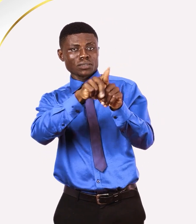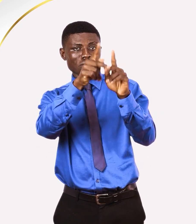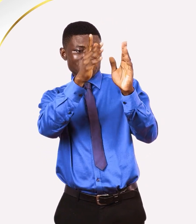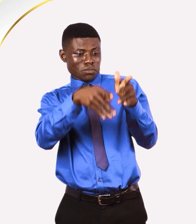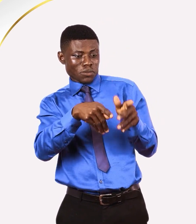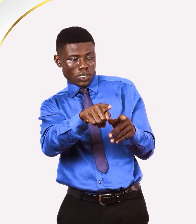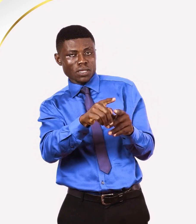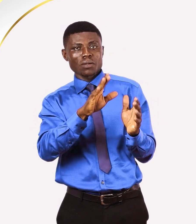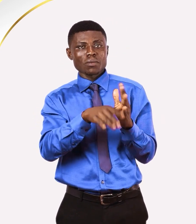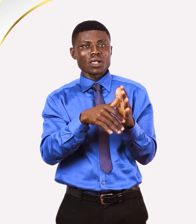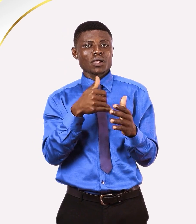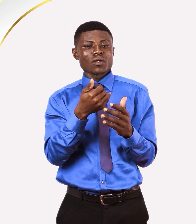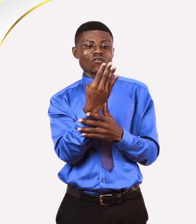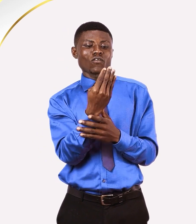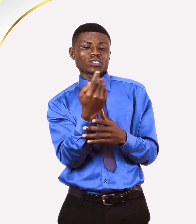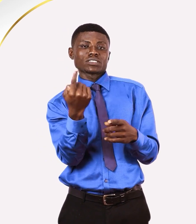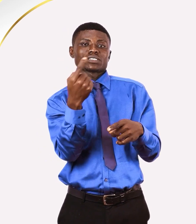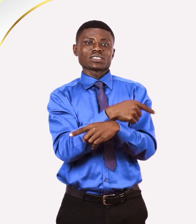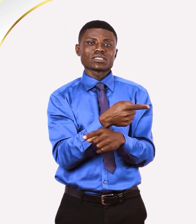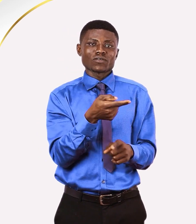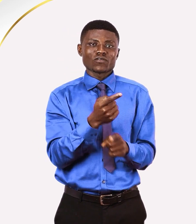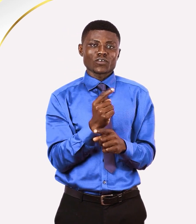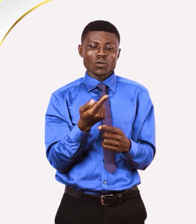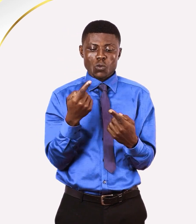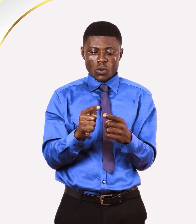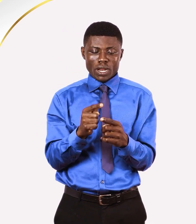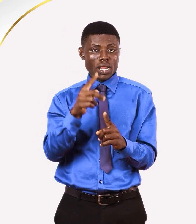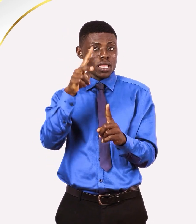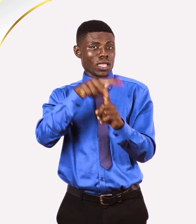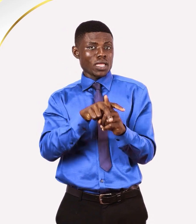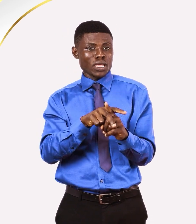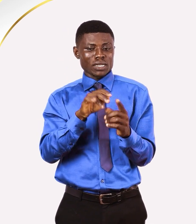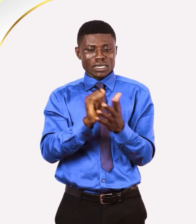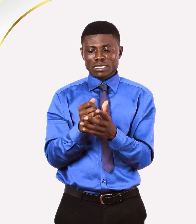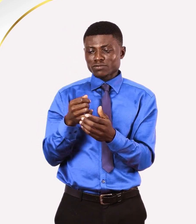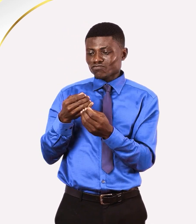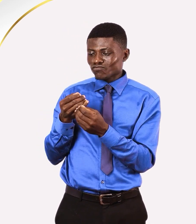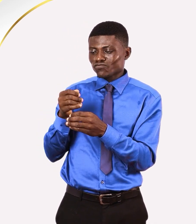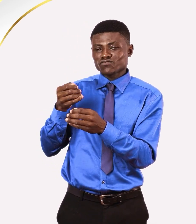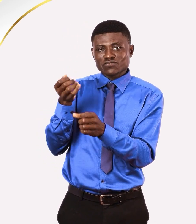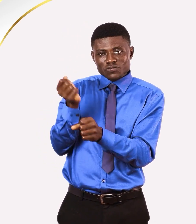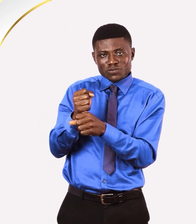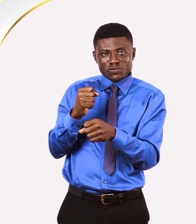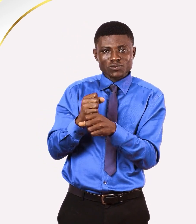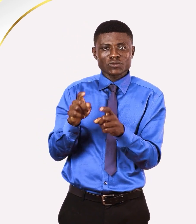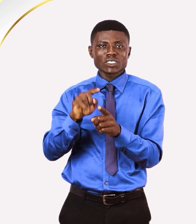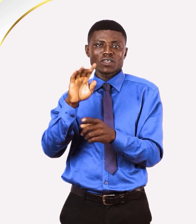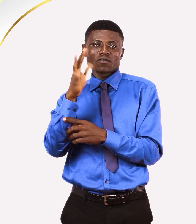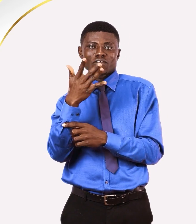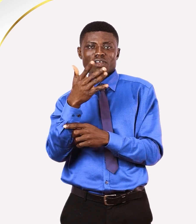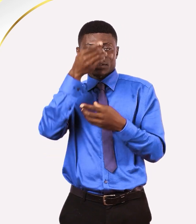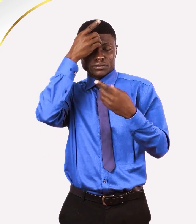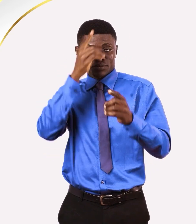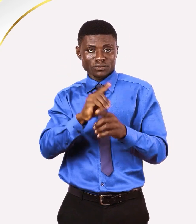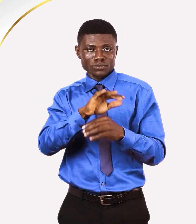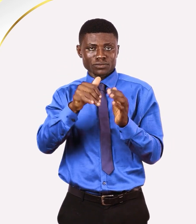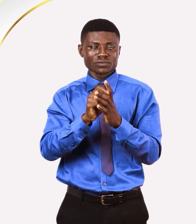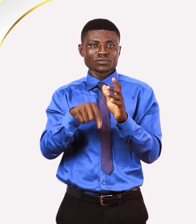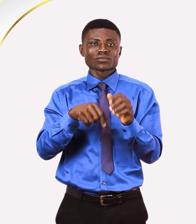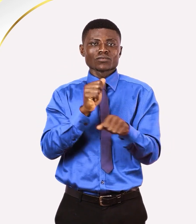applicant by or on the 14th day from when the application was made. 5. The